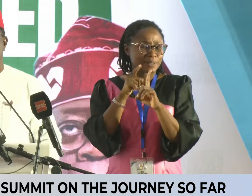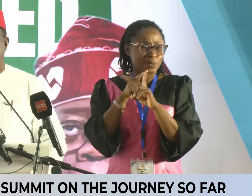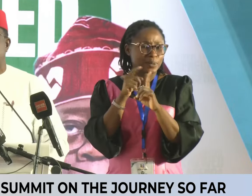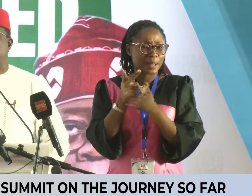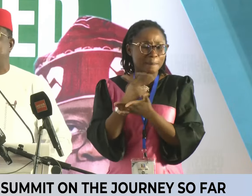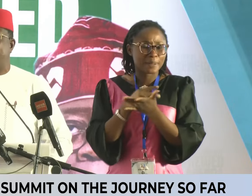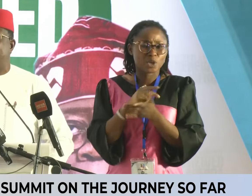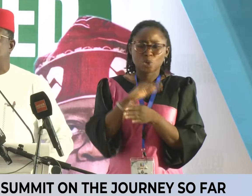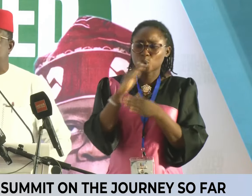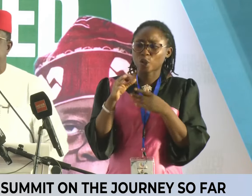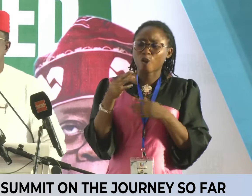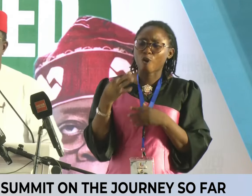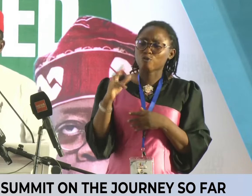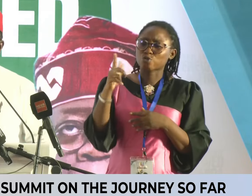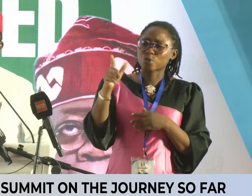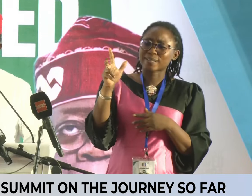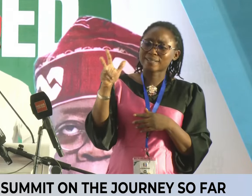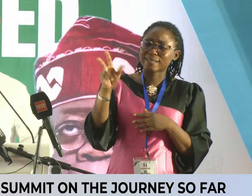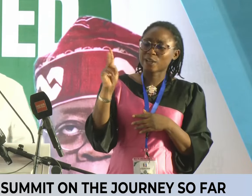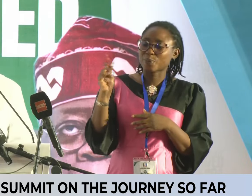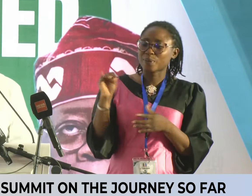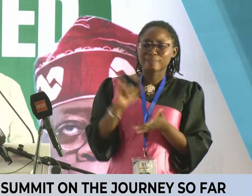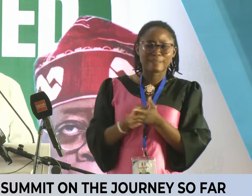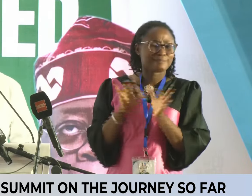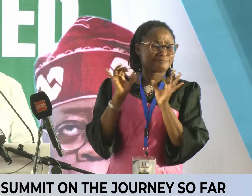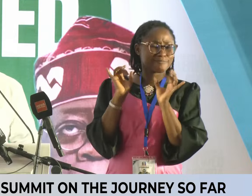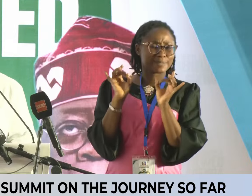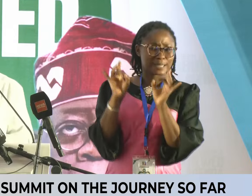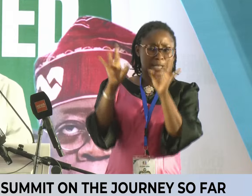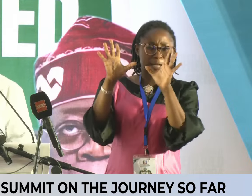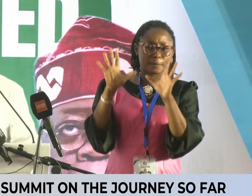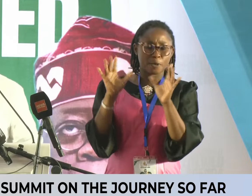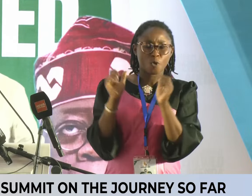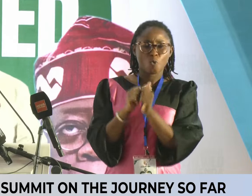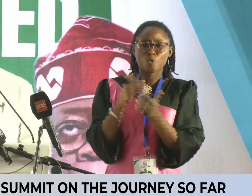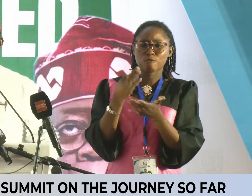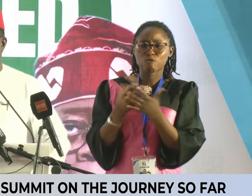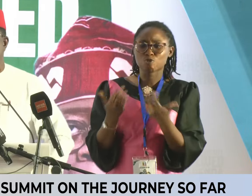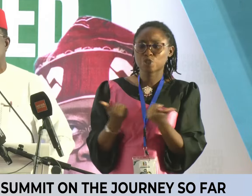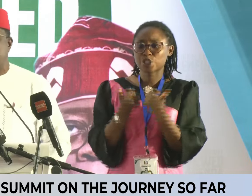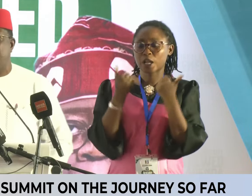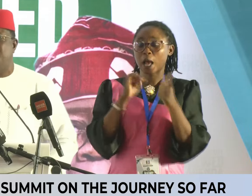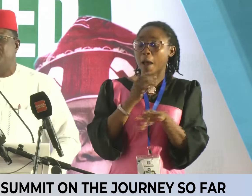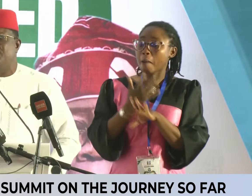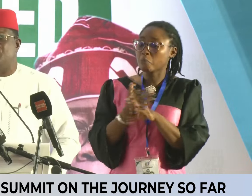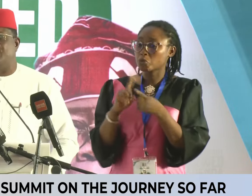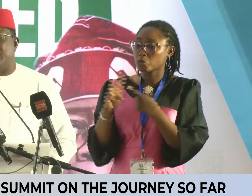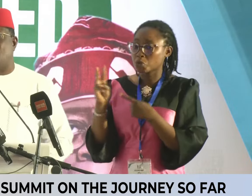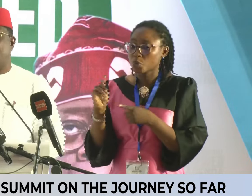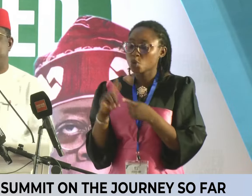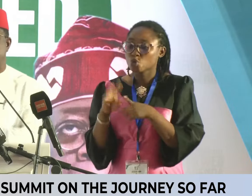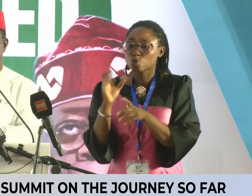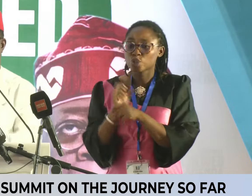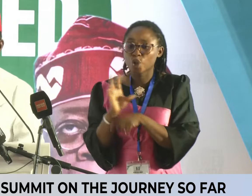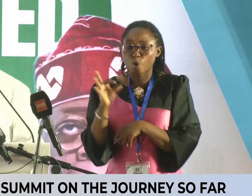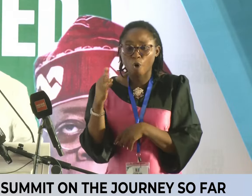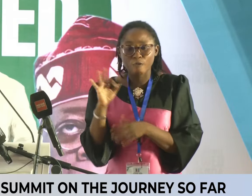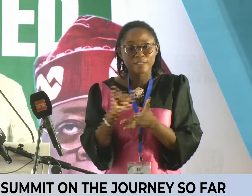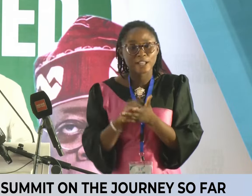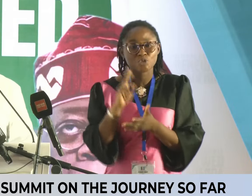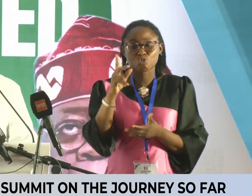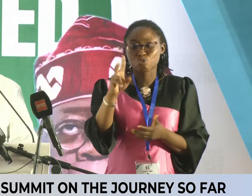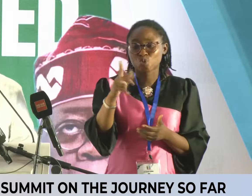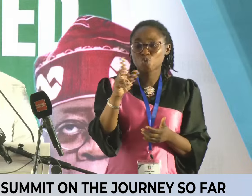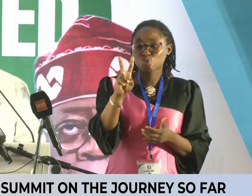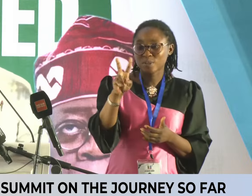section, a total of 23 kilometers, that is so terrible. And with funding challenges, I appeal to him to take off that 23